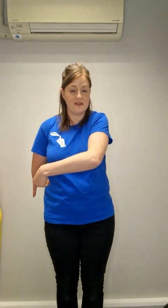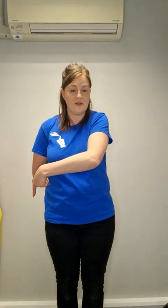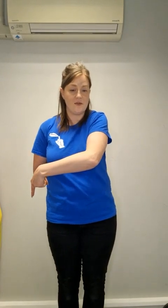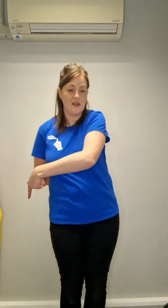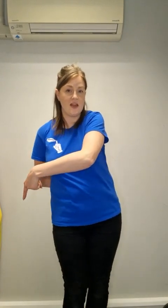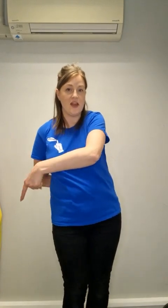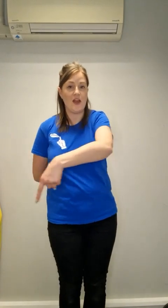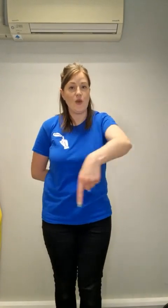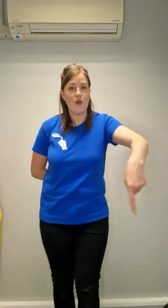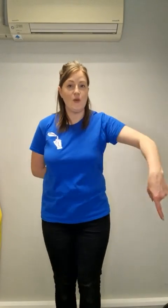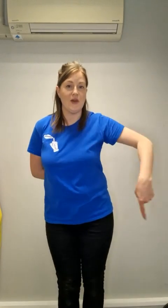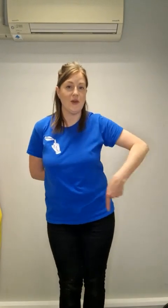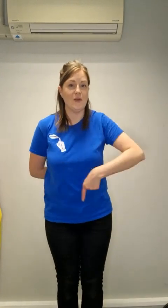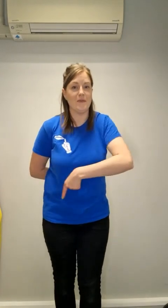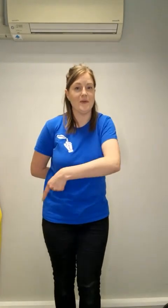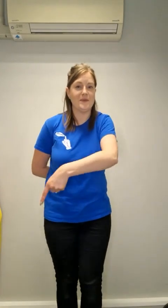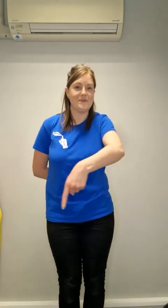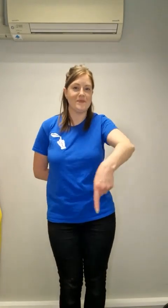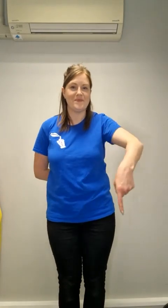So hula hoop.